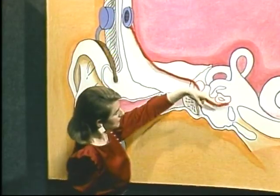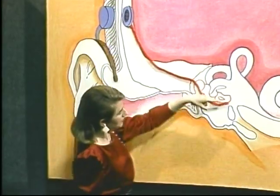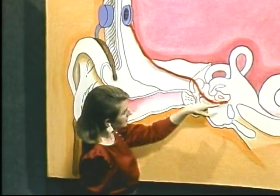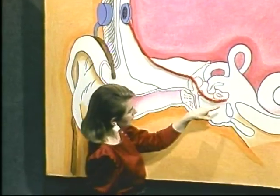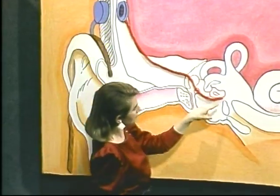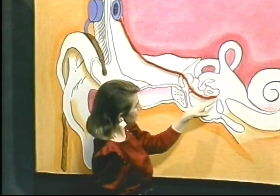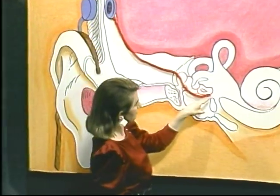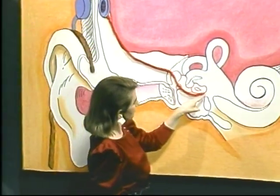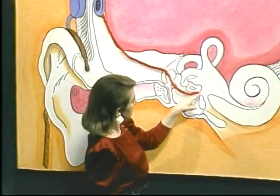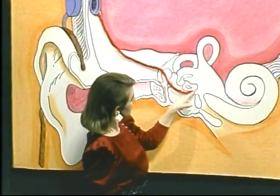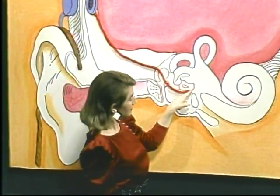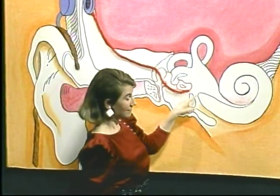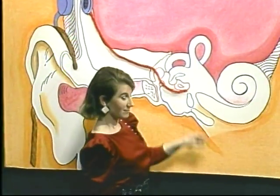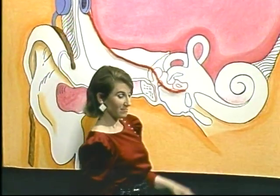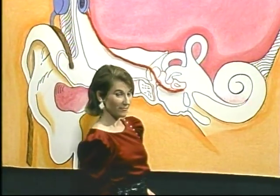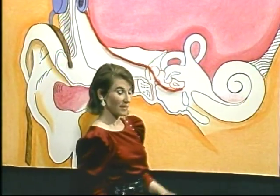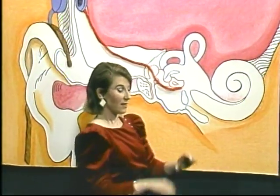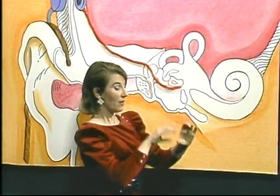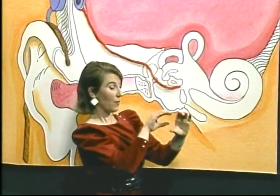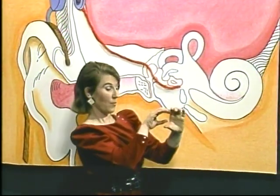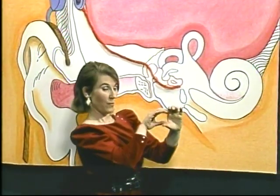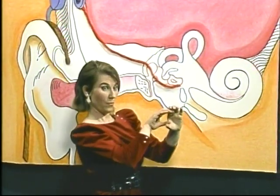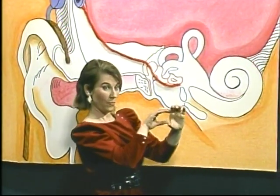The signal then travels down the electrode.